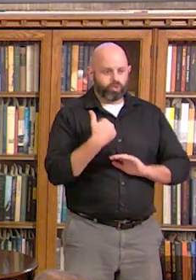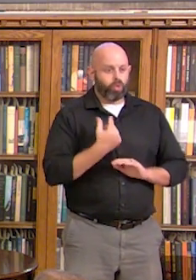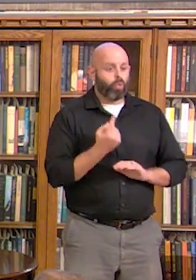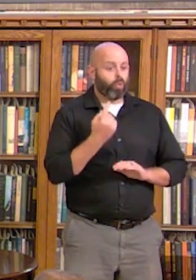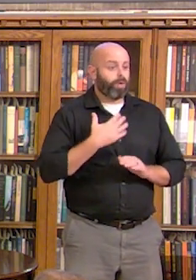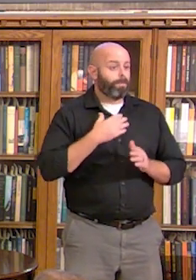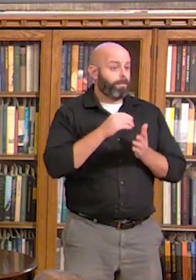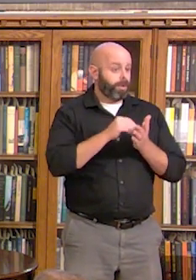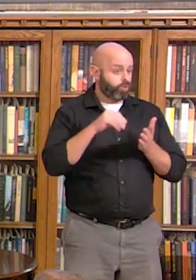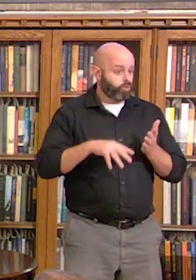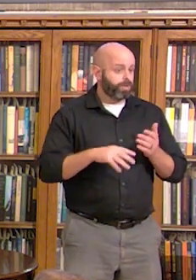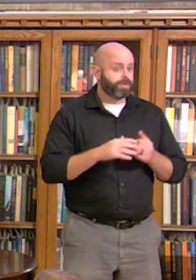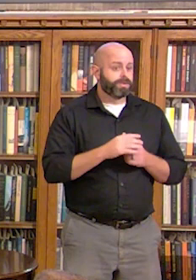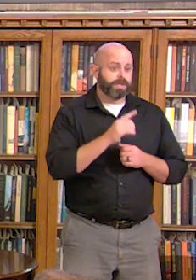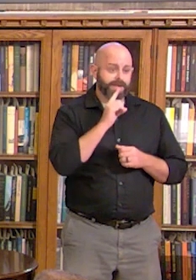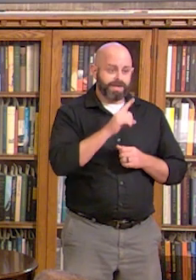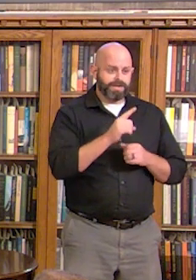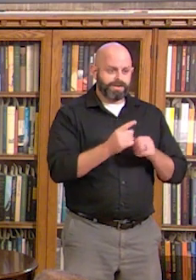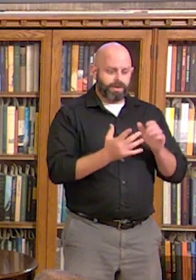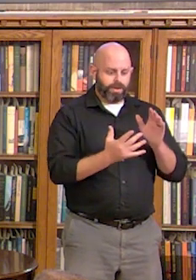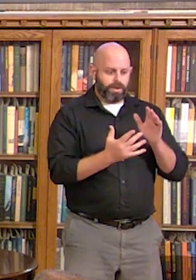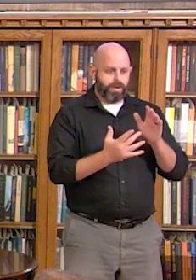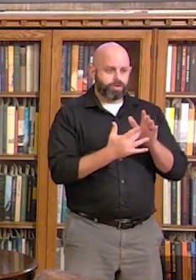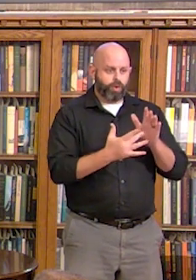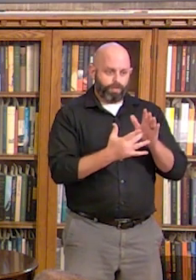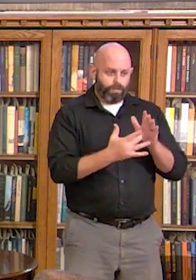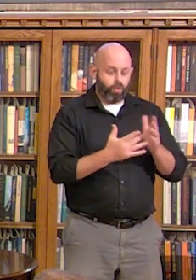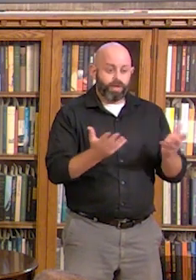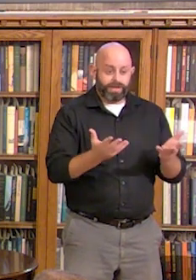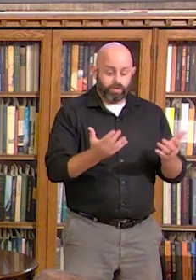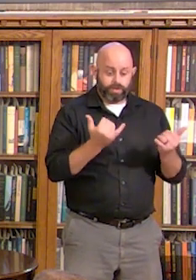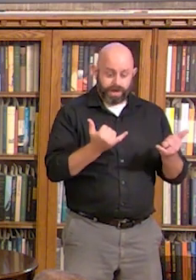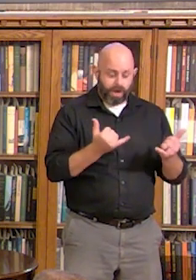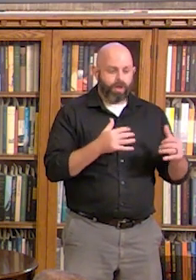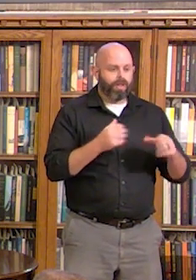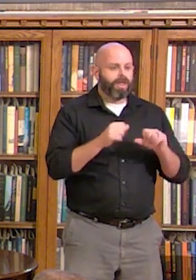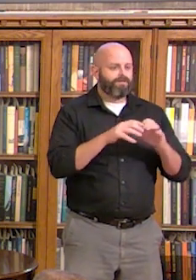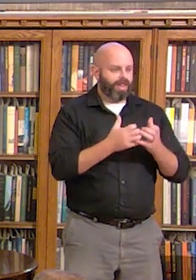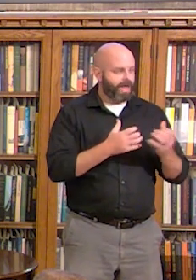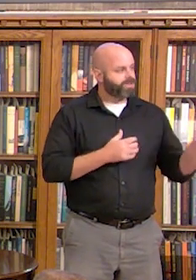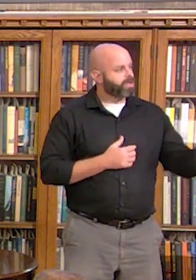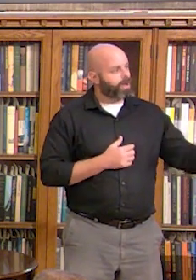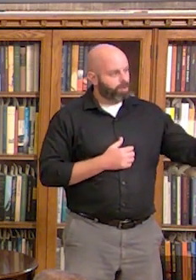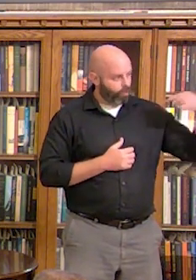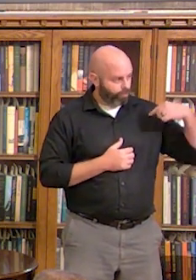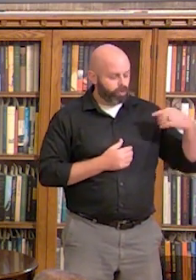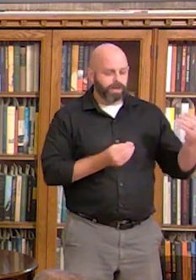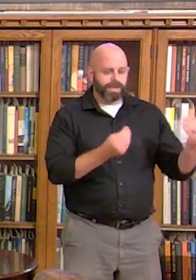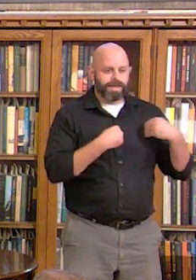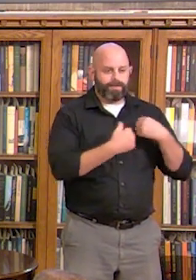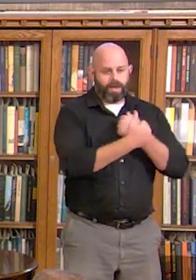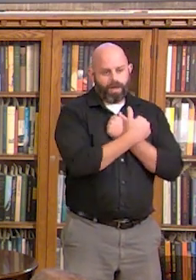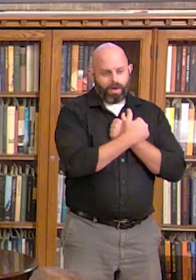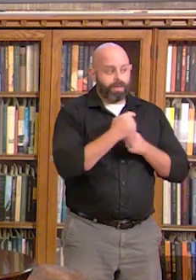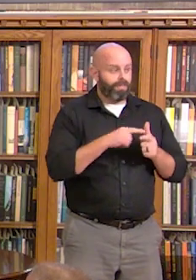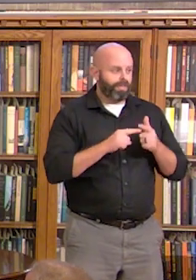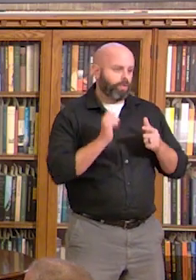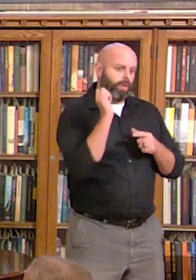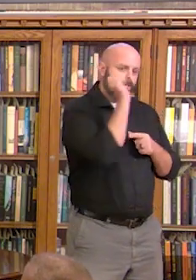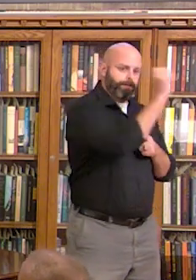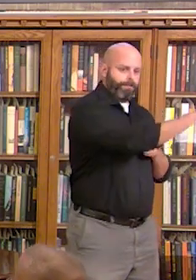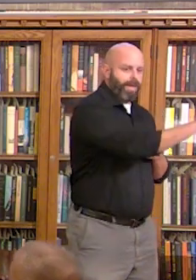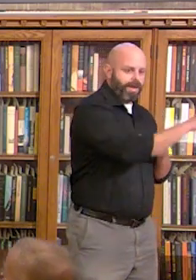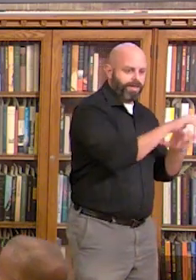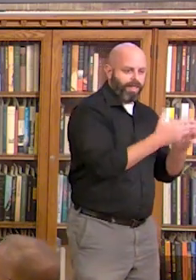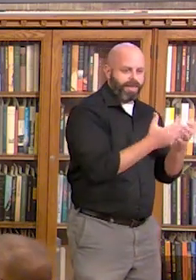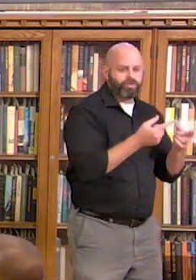students is a sophomore here now and he left class to come over to give me a hug and then went back to class during